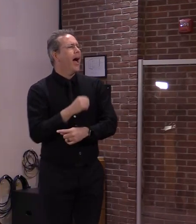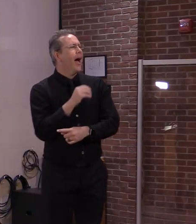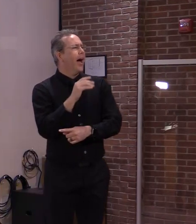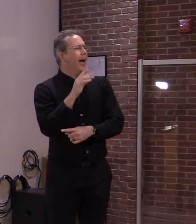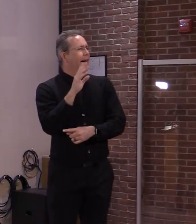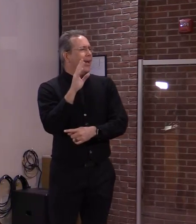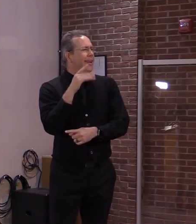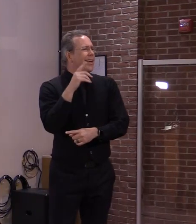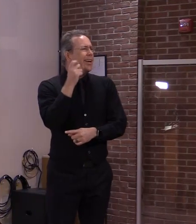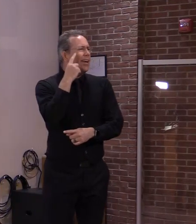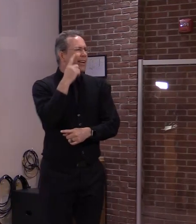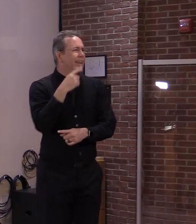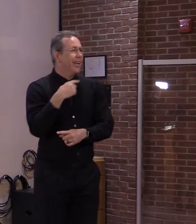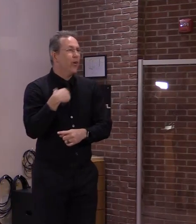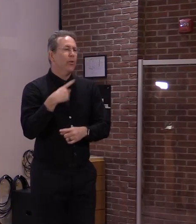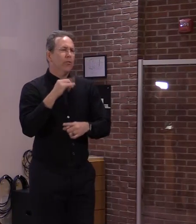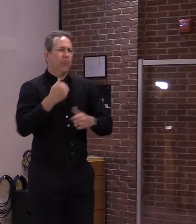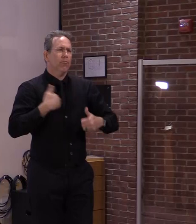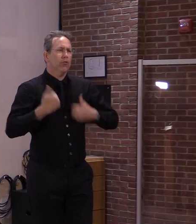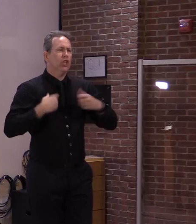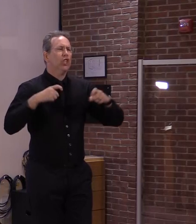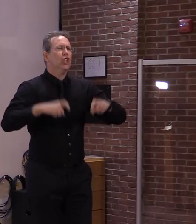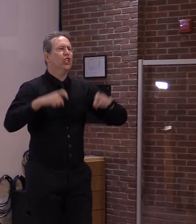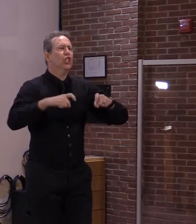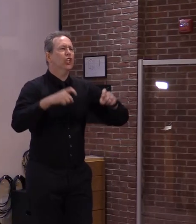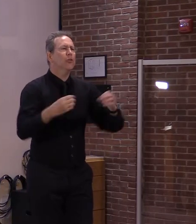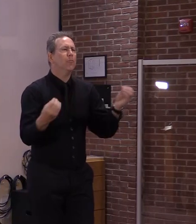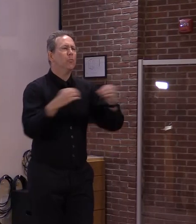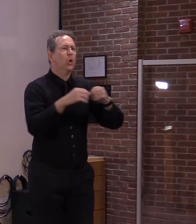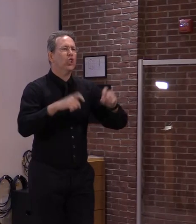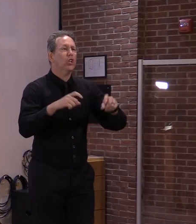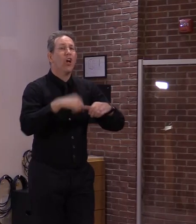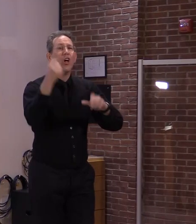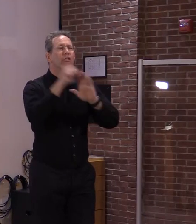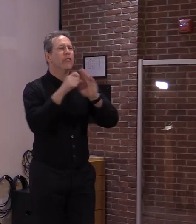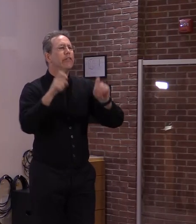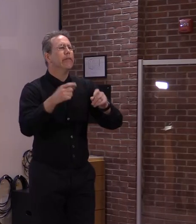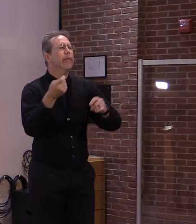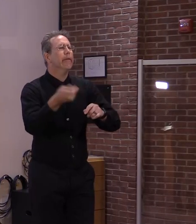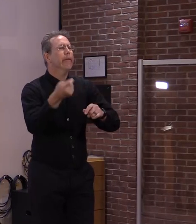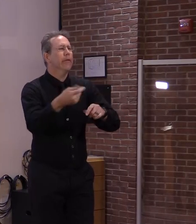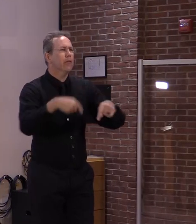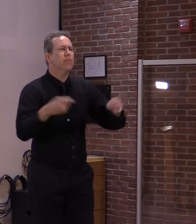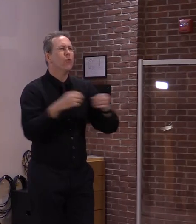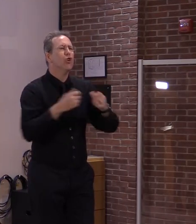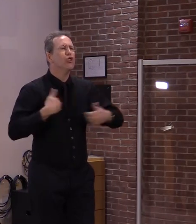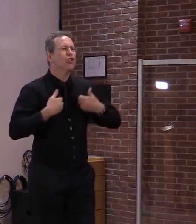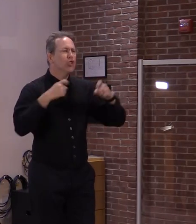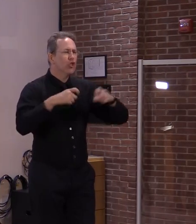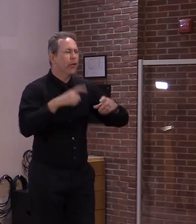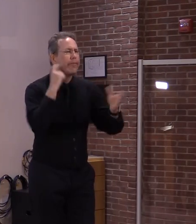nation and approaching maybe fourth in the nation in terms of per capita testing.